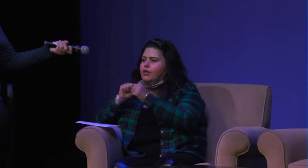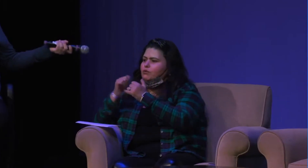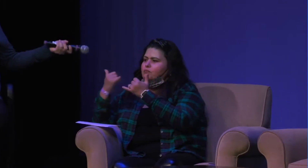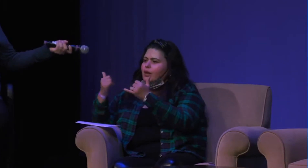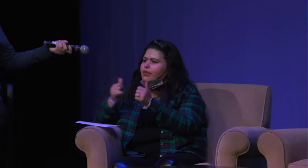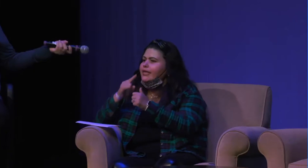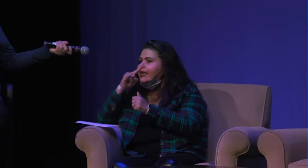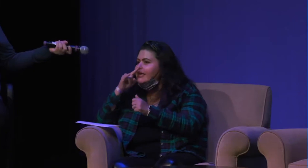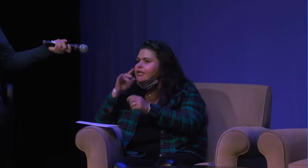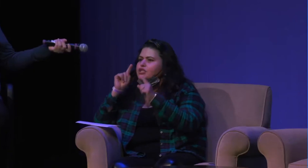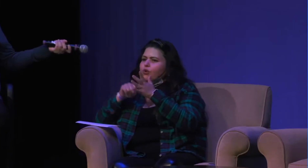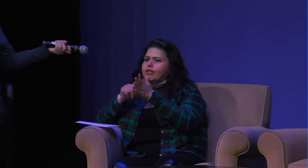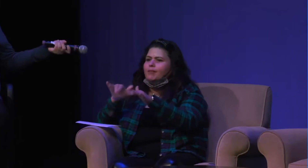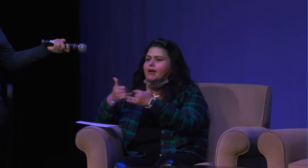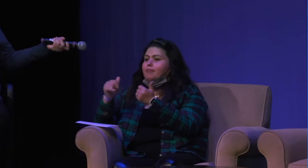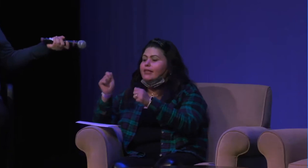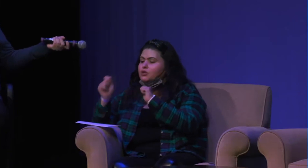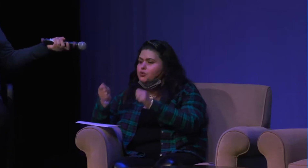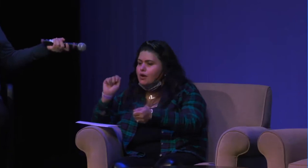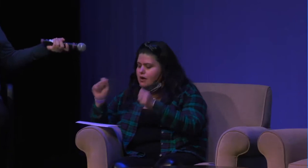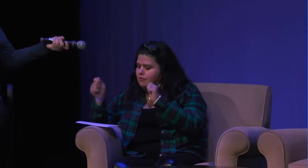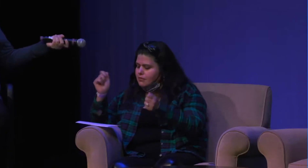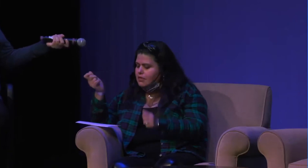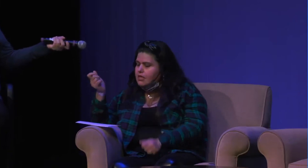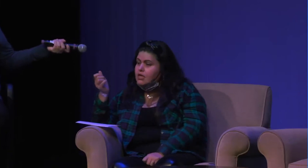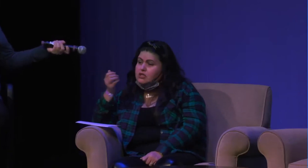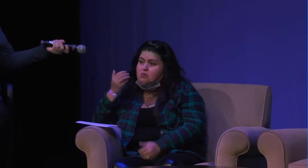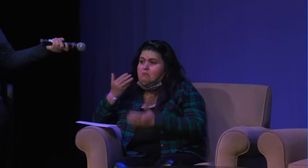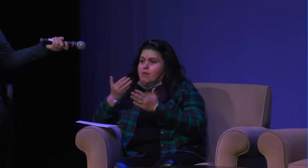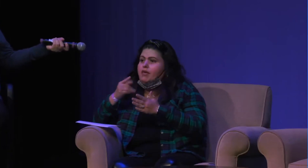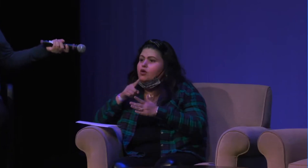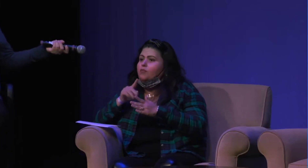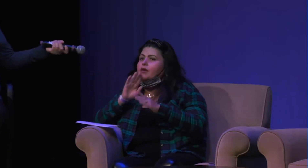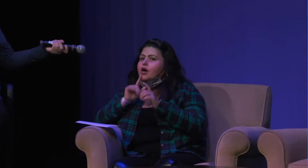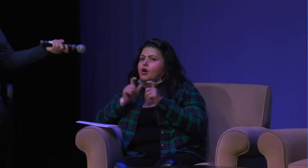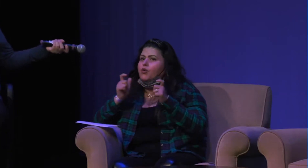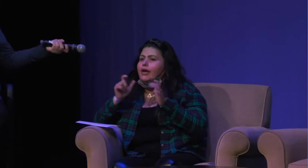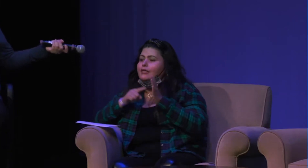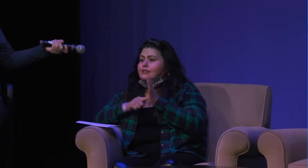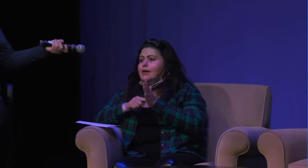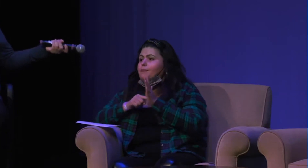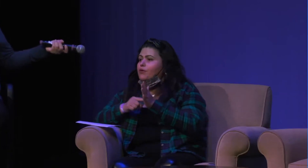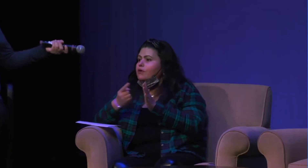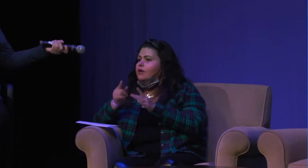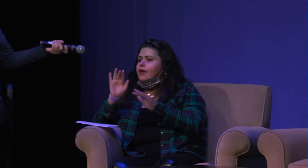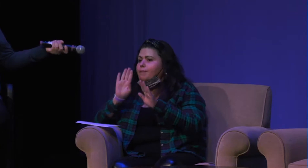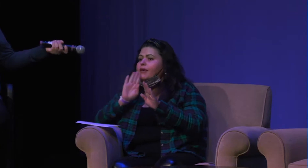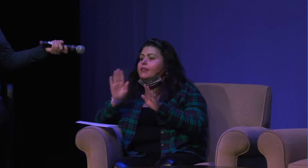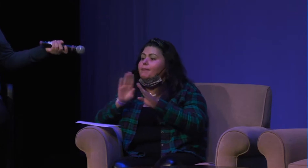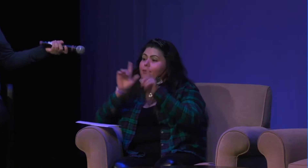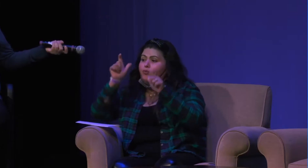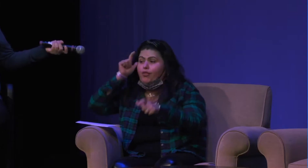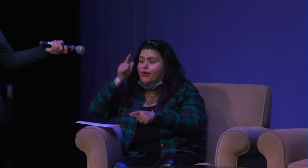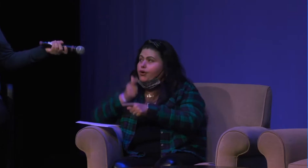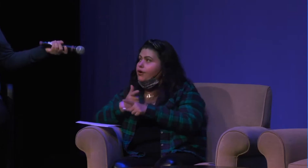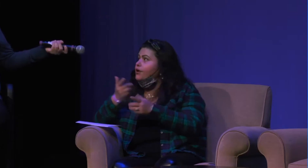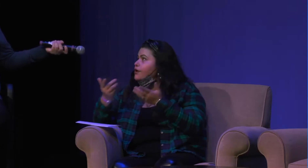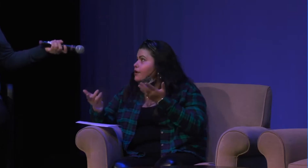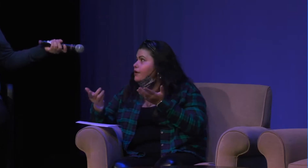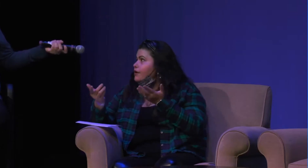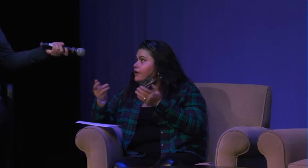lot when he was playing with the kids, showing them how to play the drum. So maybe he'll be a great example, like be the big